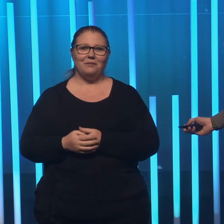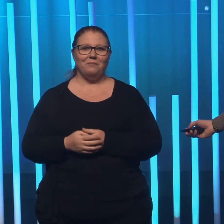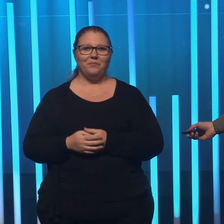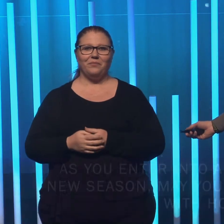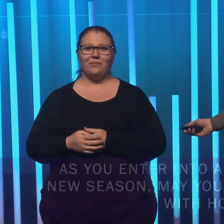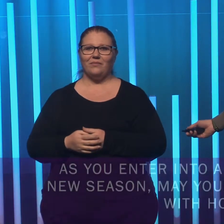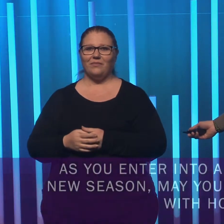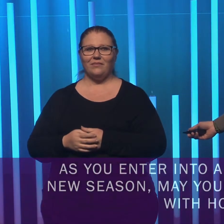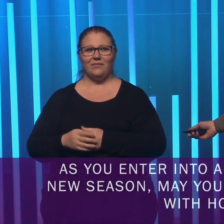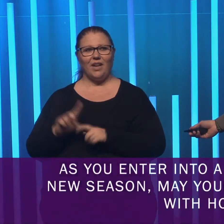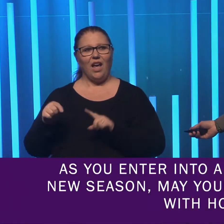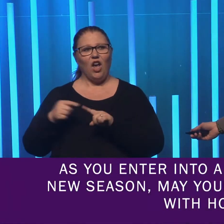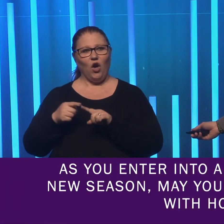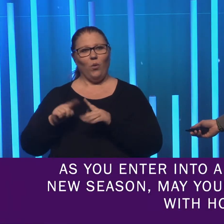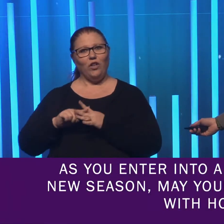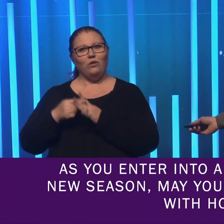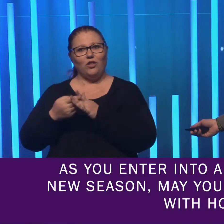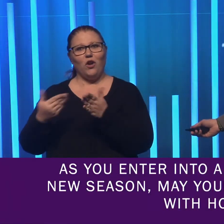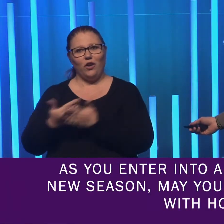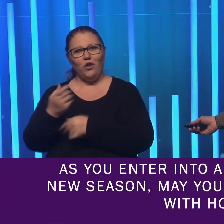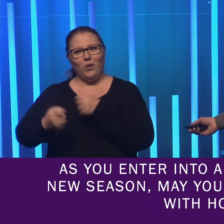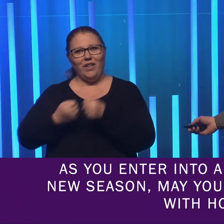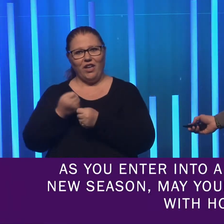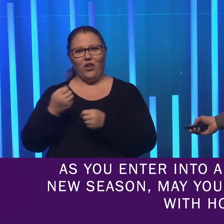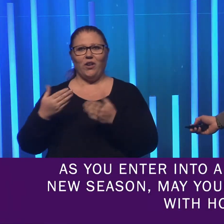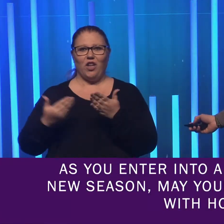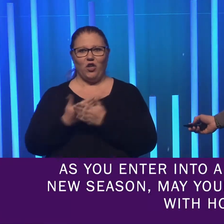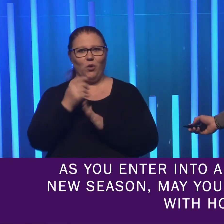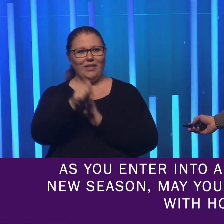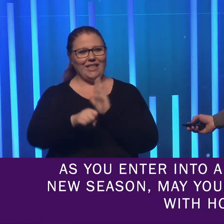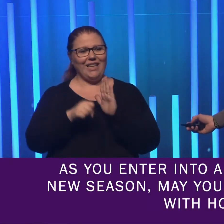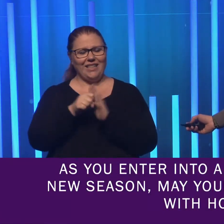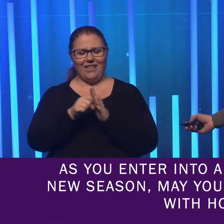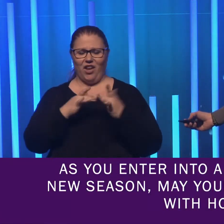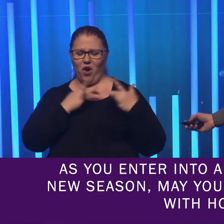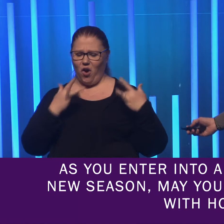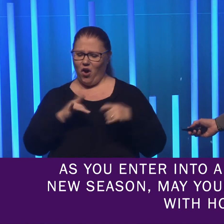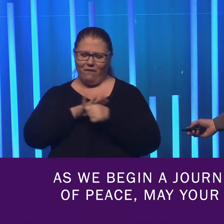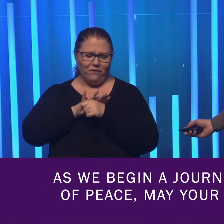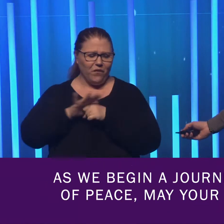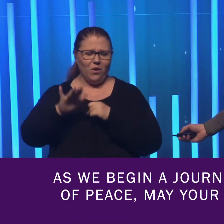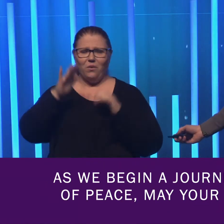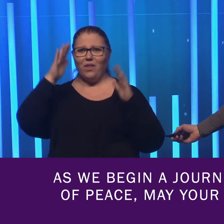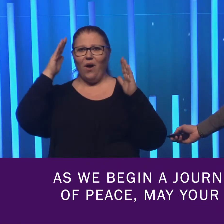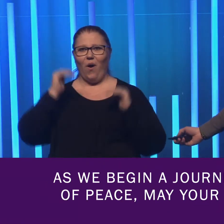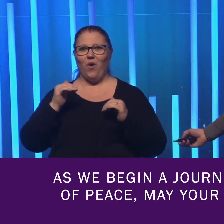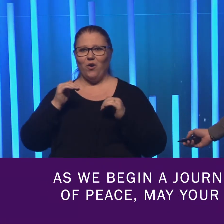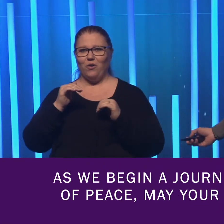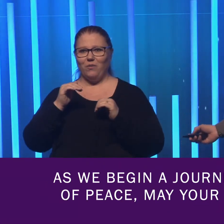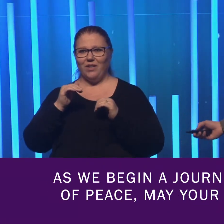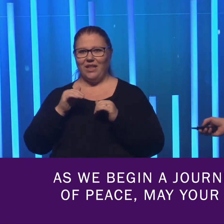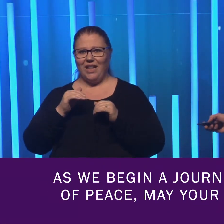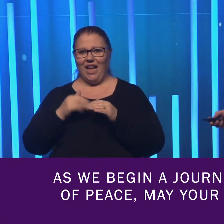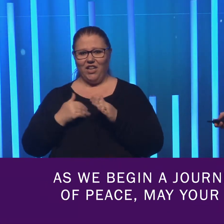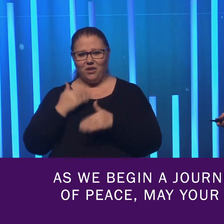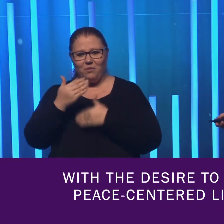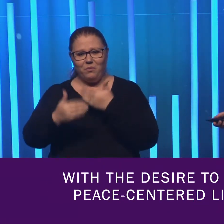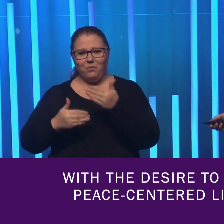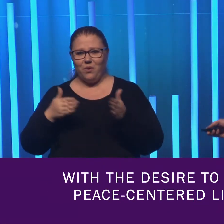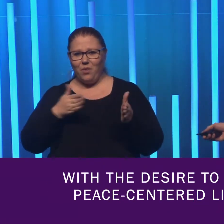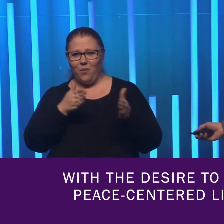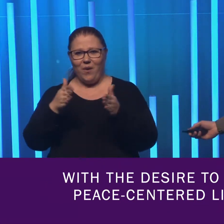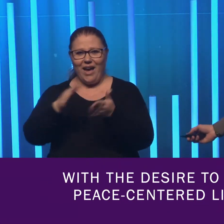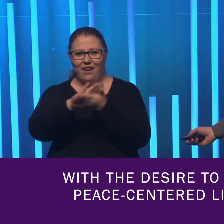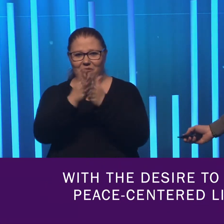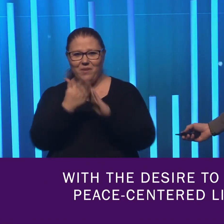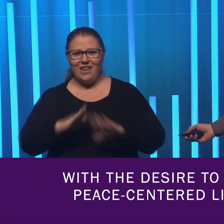As you enter into a new year and a new season, may your heart be filled with hope. And as you begin a journey down the way of peace, may your heart be